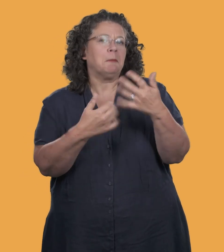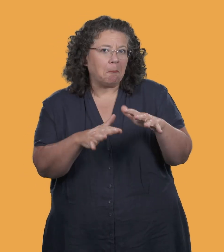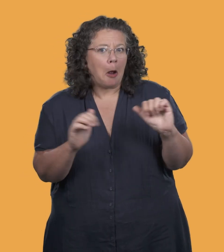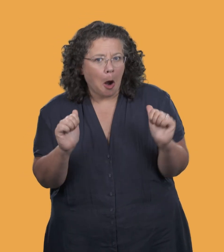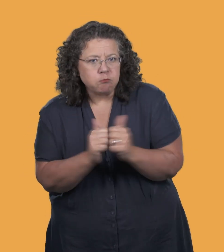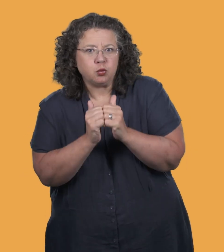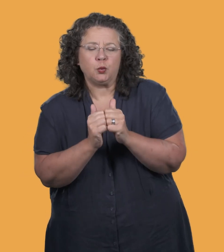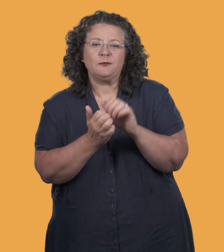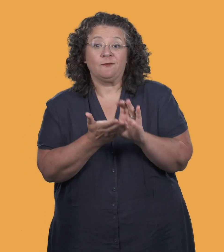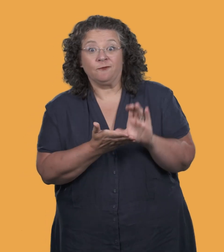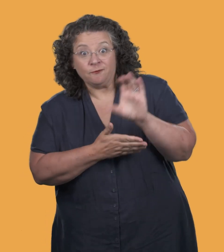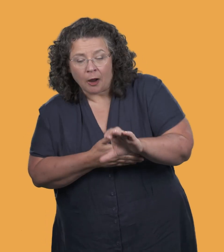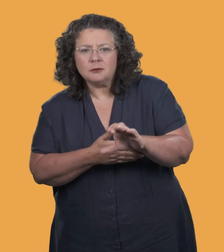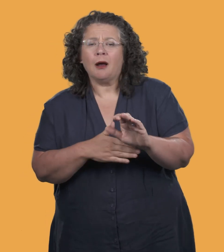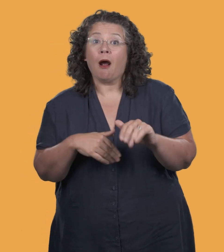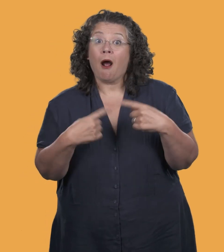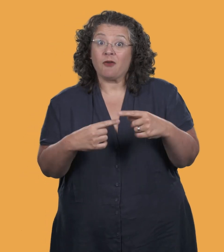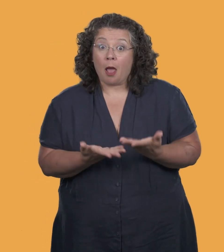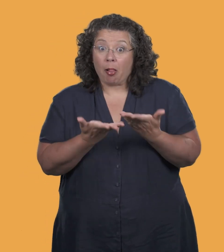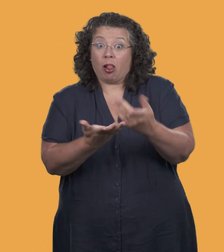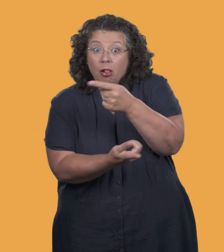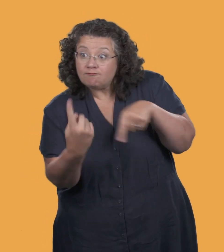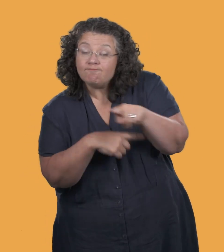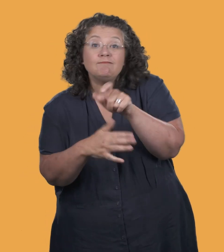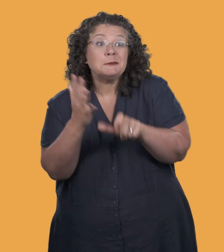made available to disabled candidates